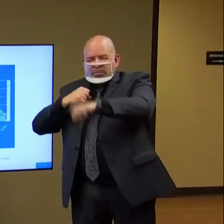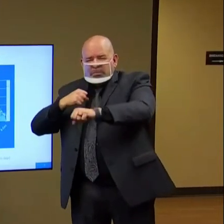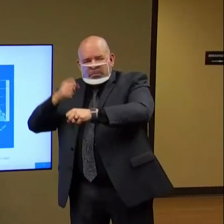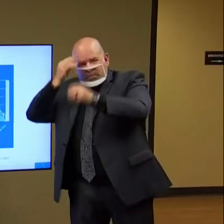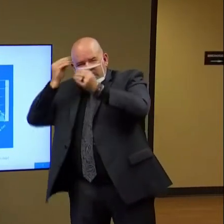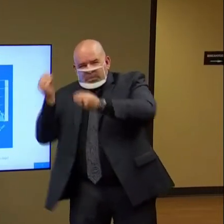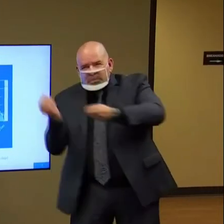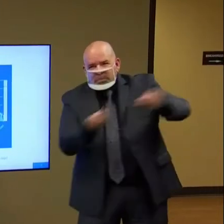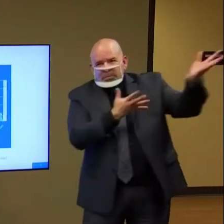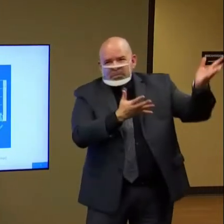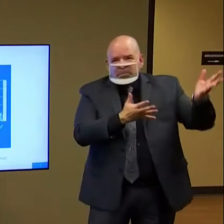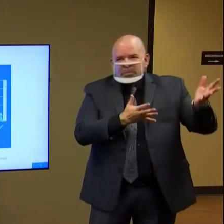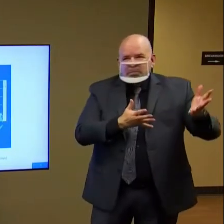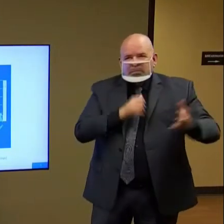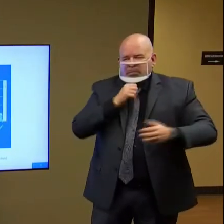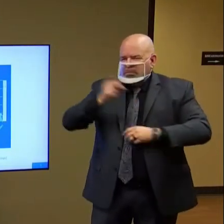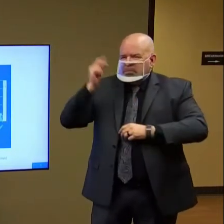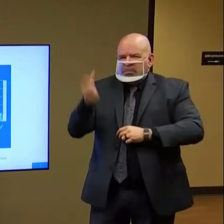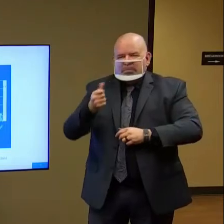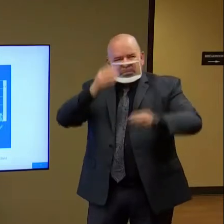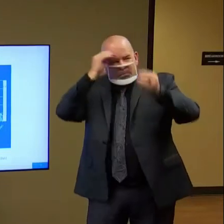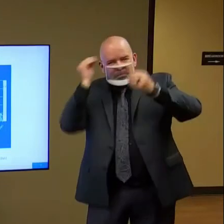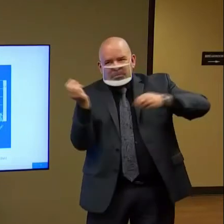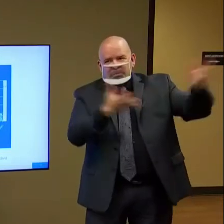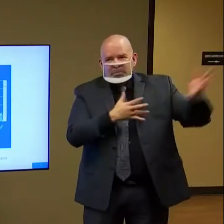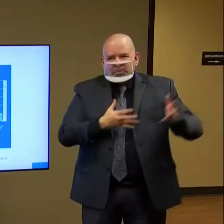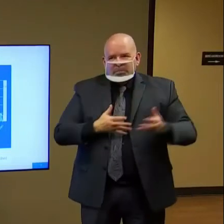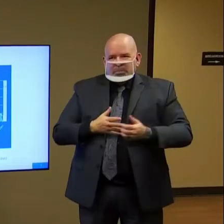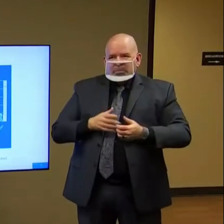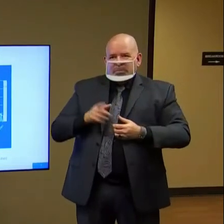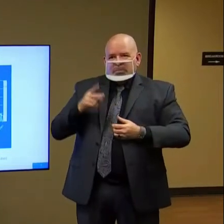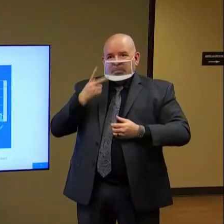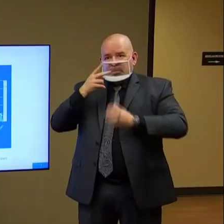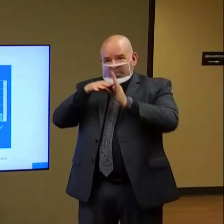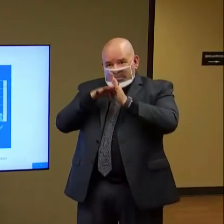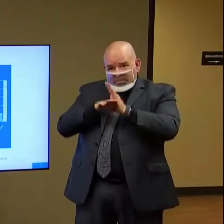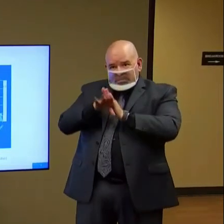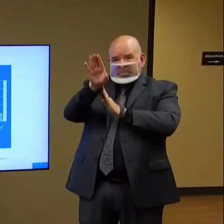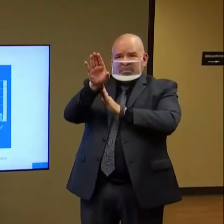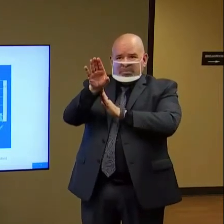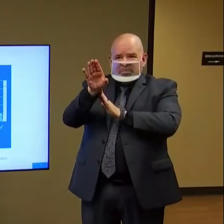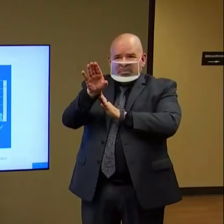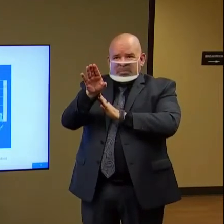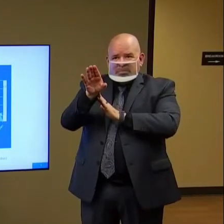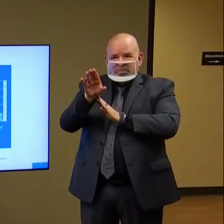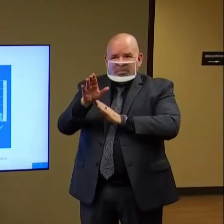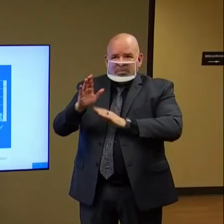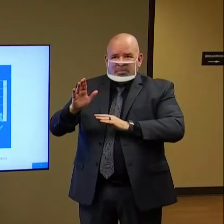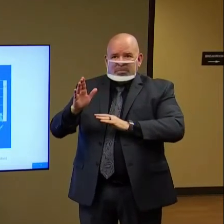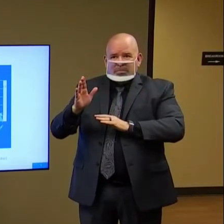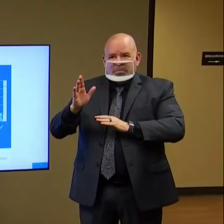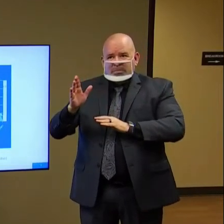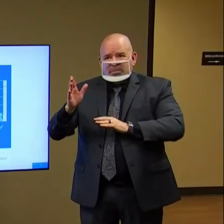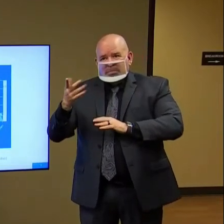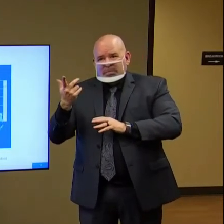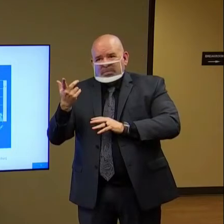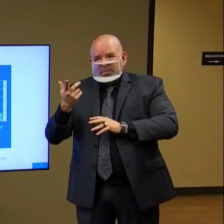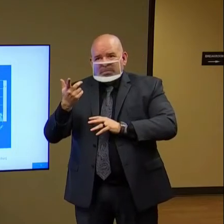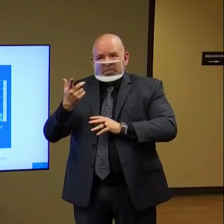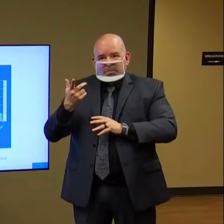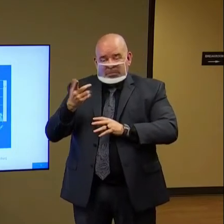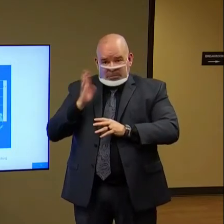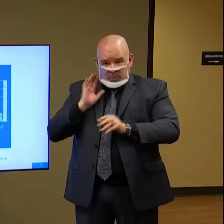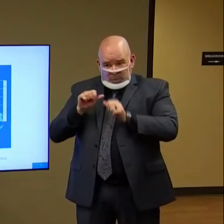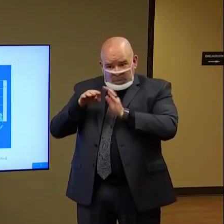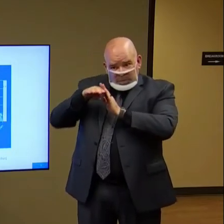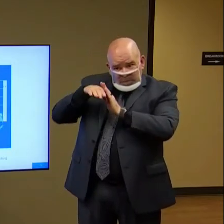increases up into mid-November. We're not sure if there's going to be catching up with some of these numbers as the deaths continue to get reported.